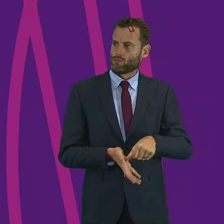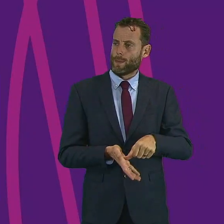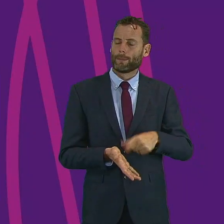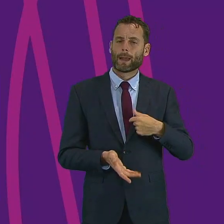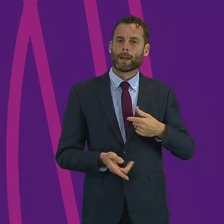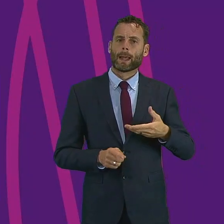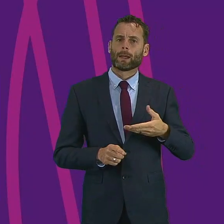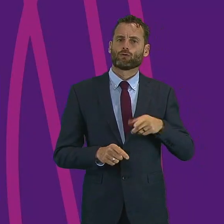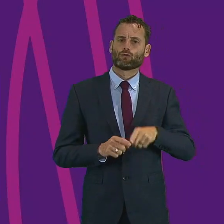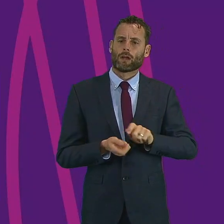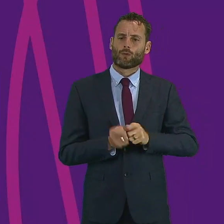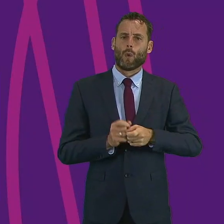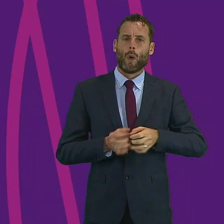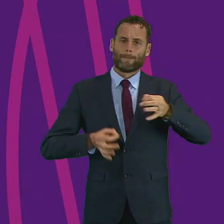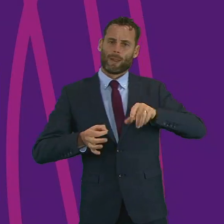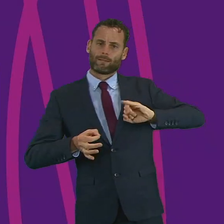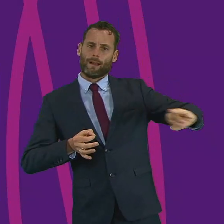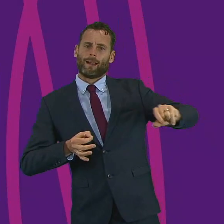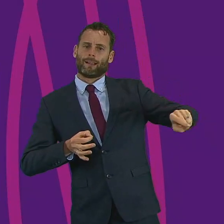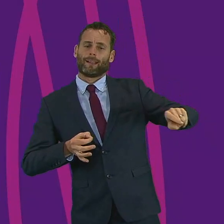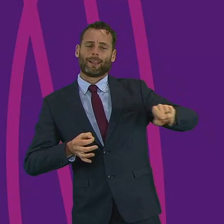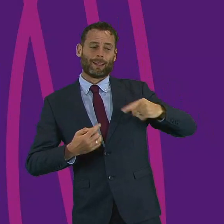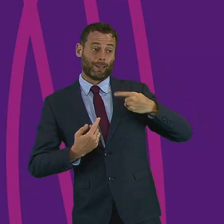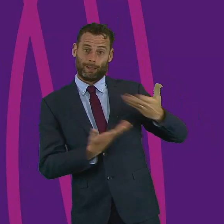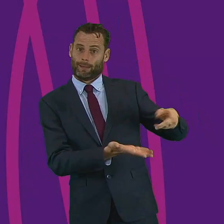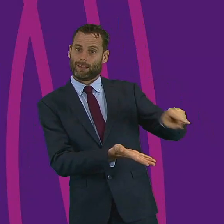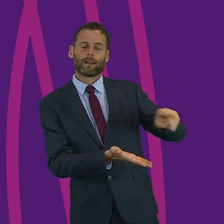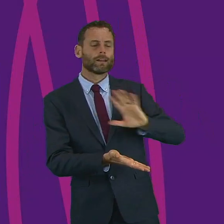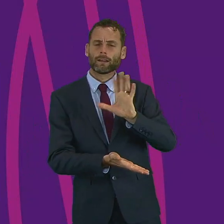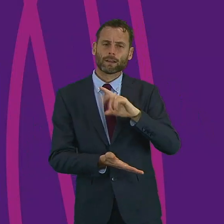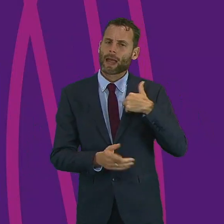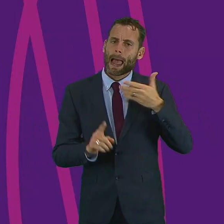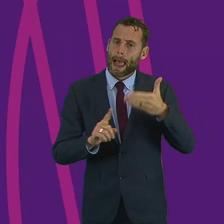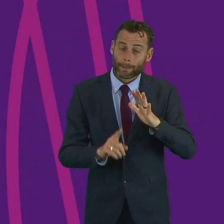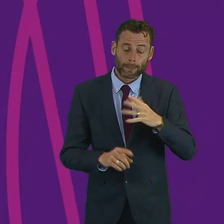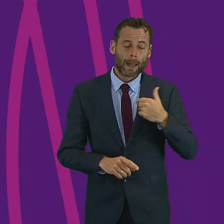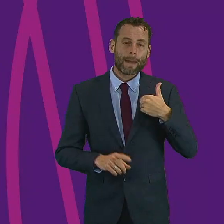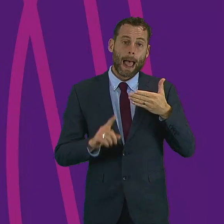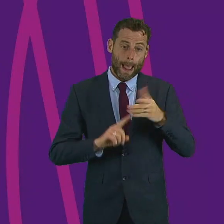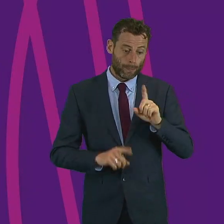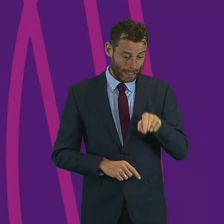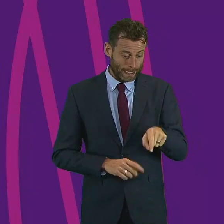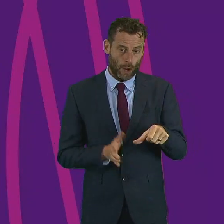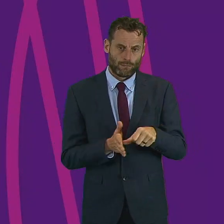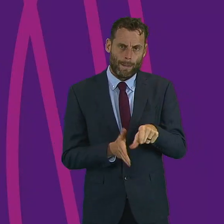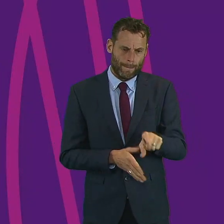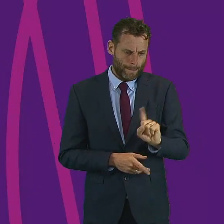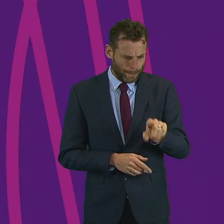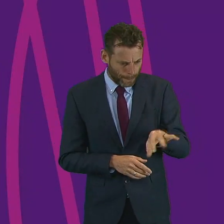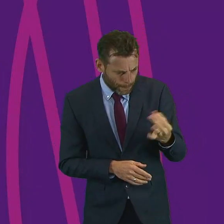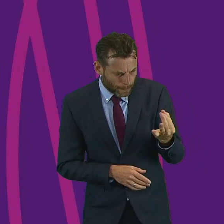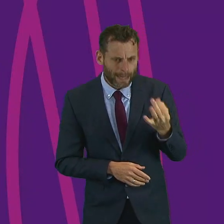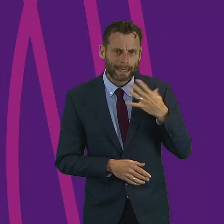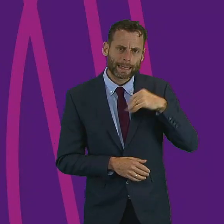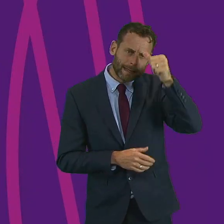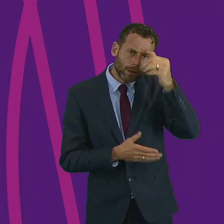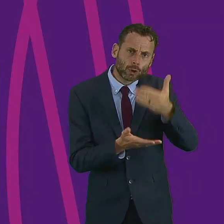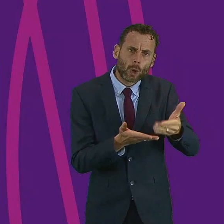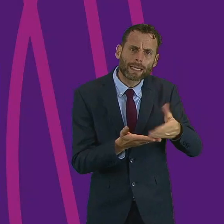Another tells me that after days of trying, she's feeling exasperated and frustrated. At the same time, symptomatic individuals are being